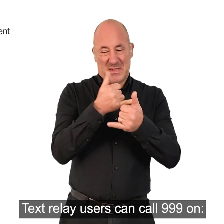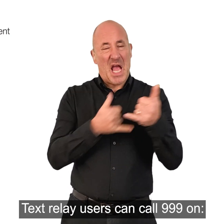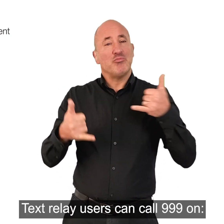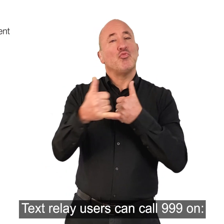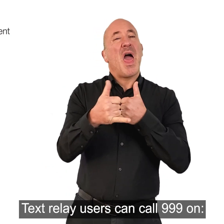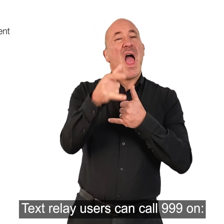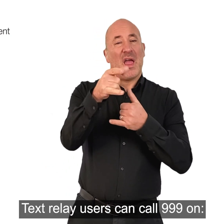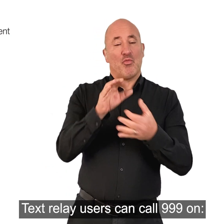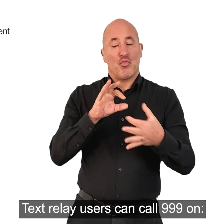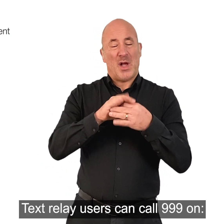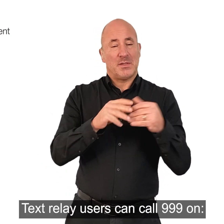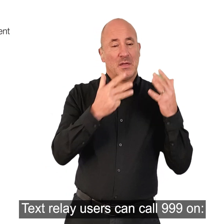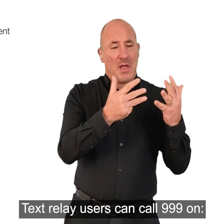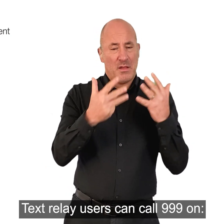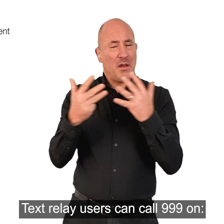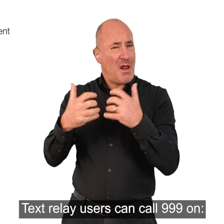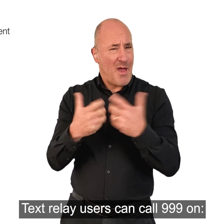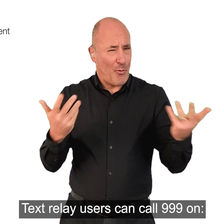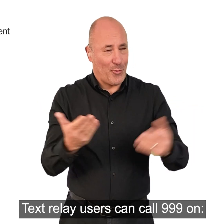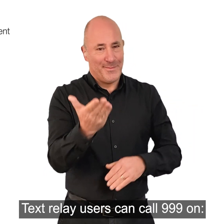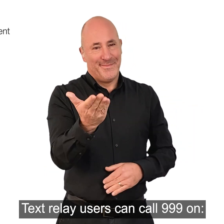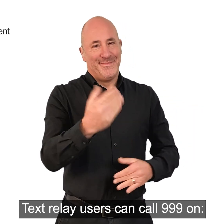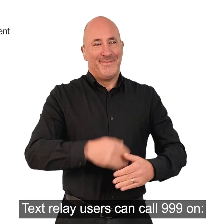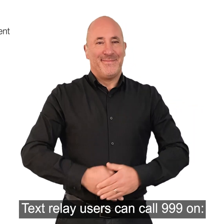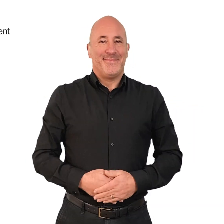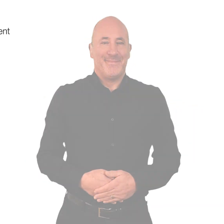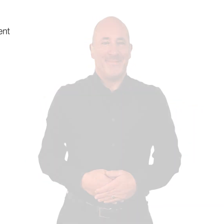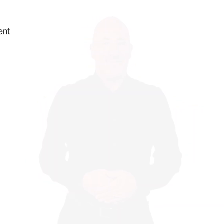Text relay users can call 999 on